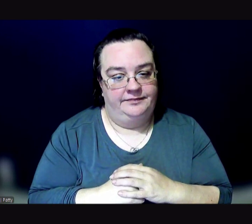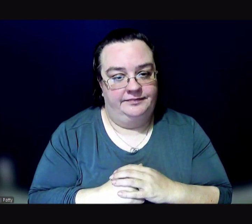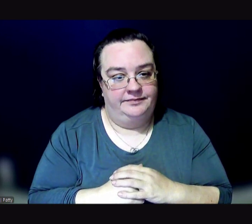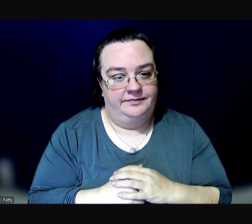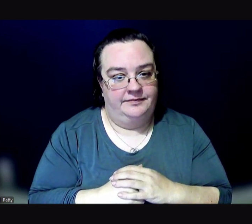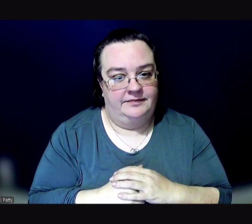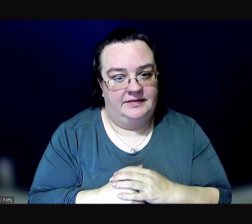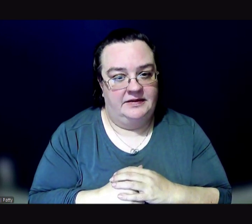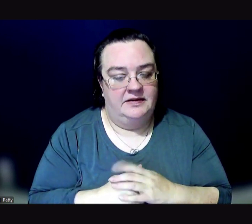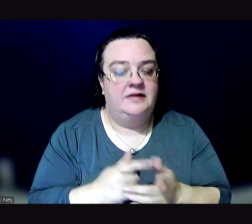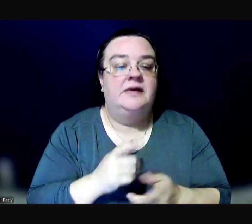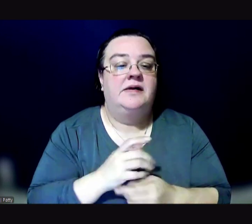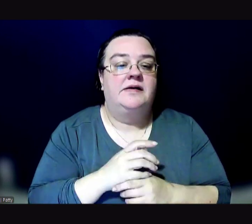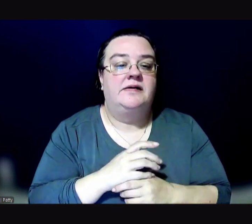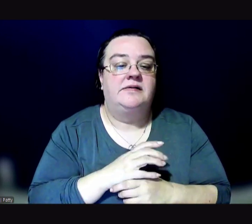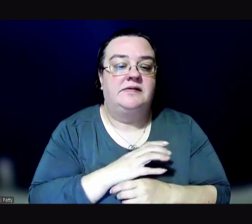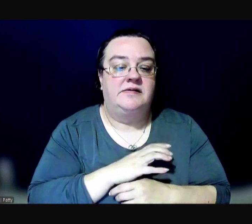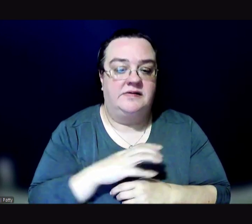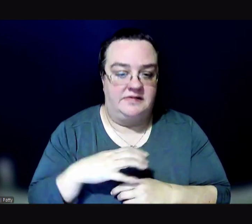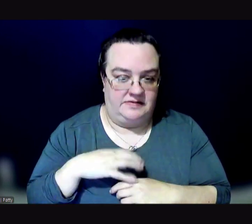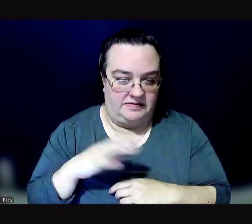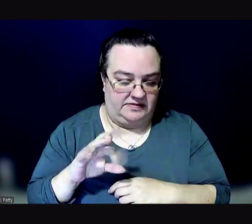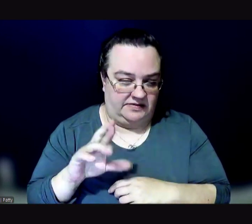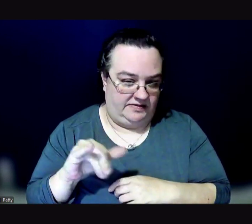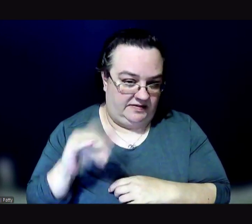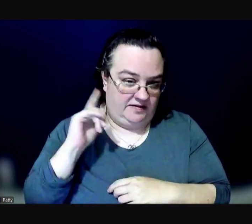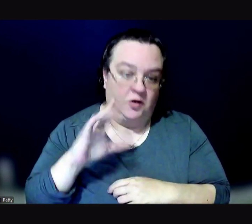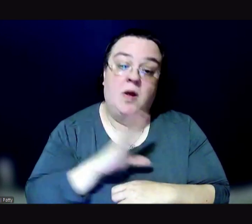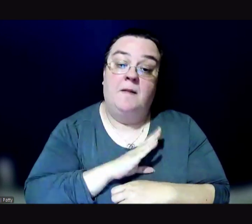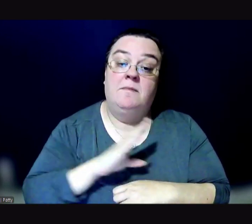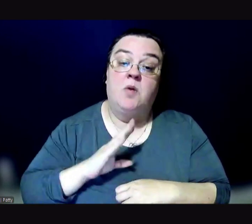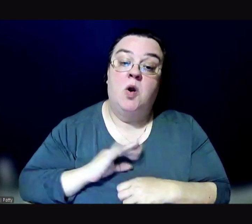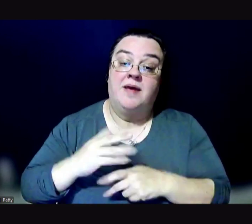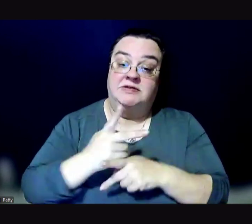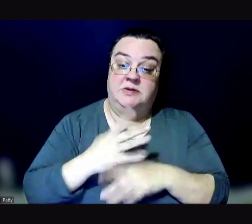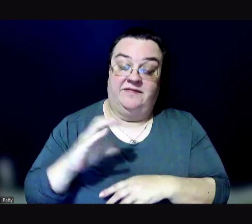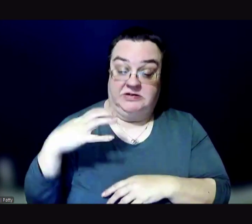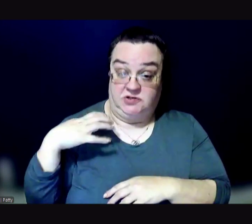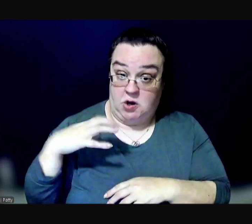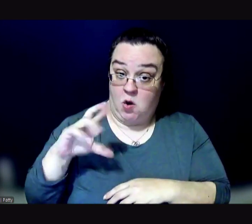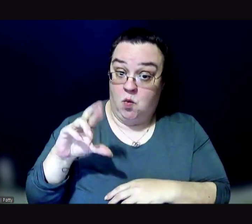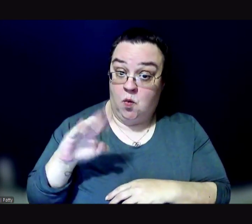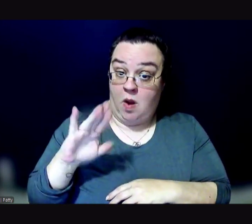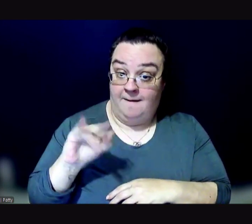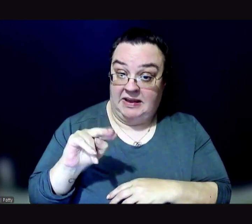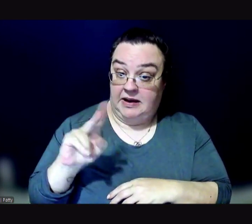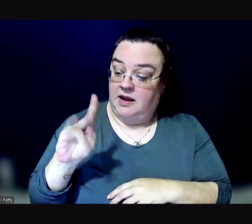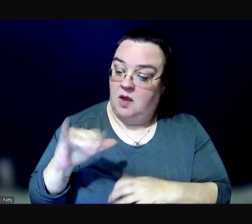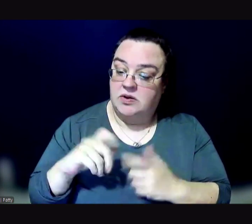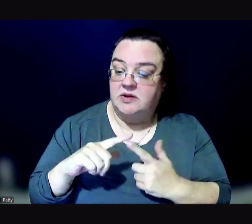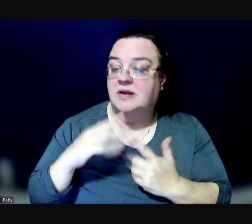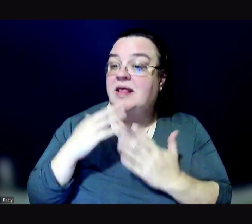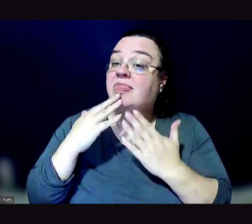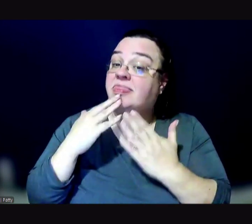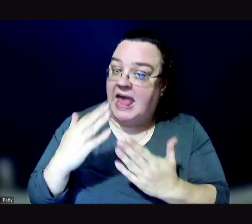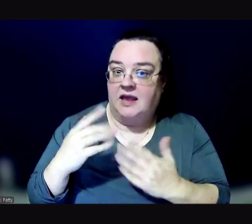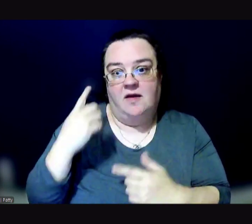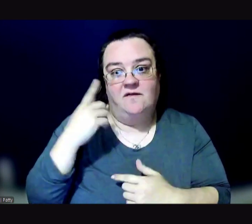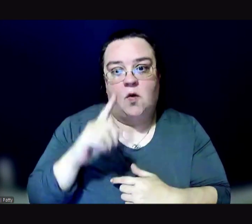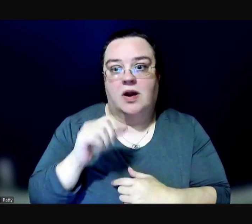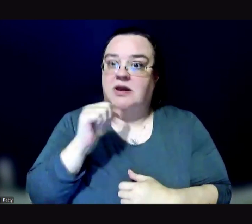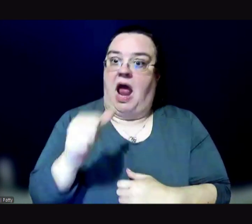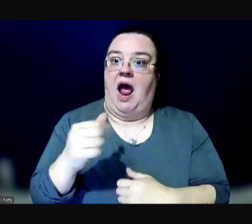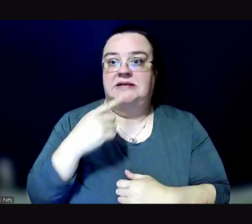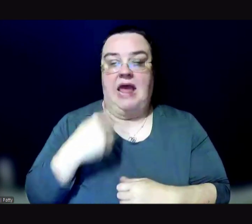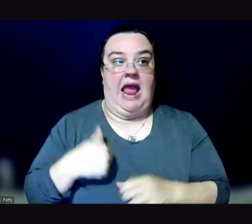So, Board of Supervisor Chair Robin Kay, I just want to say thank you for not saying I'm quitting up there, because I